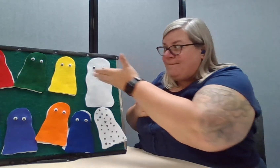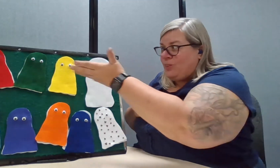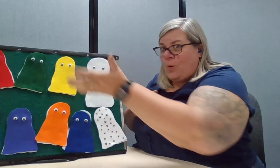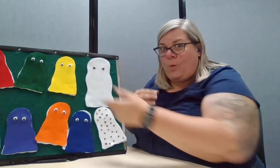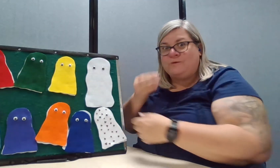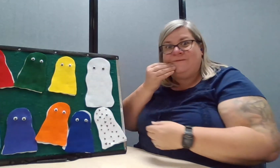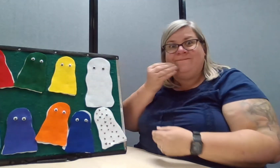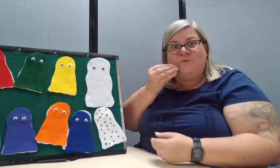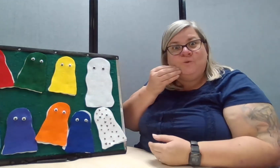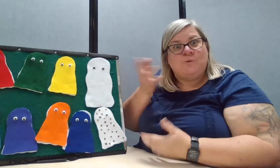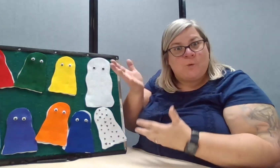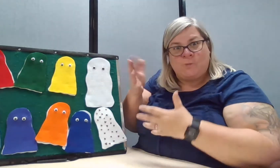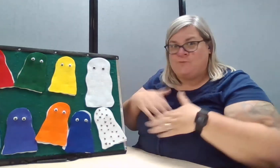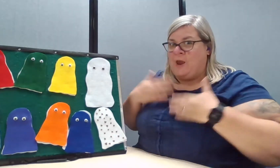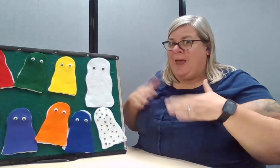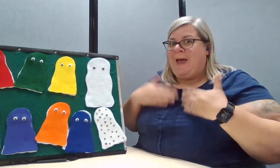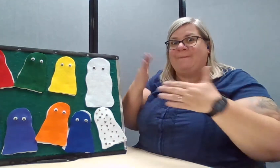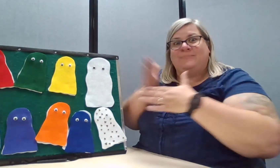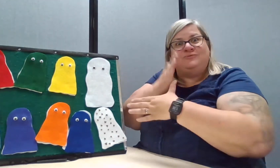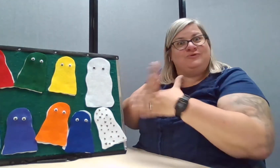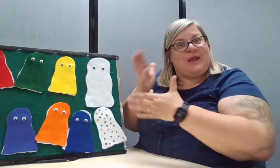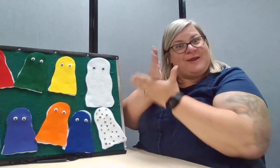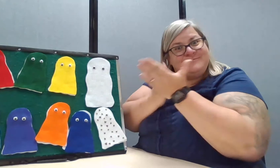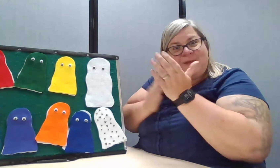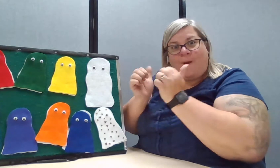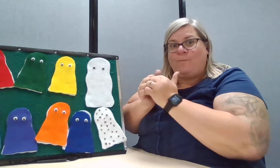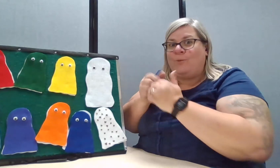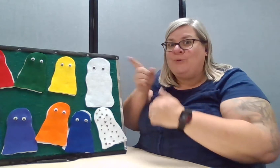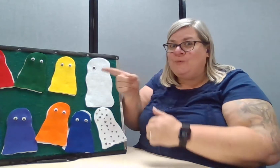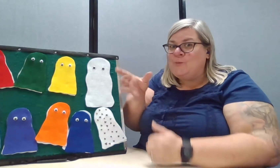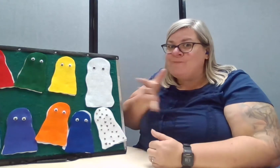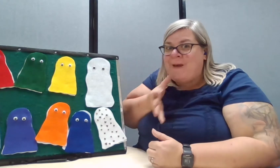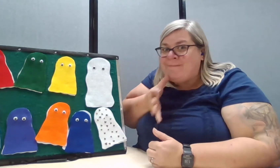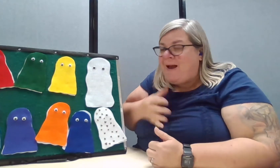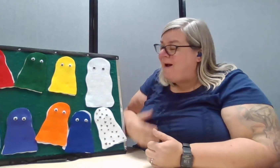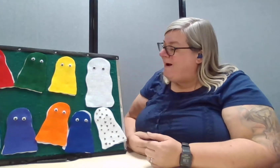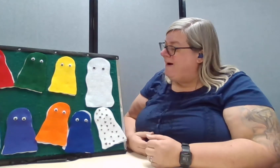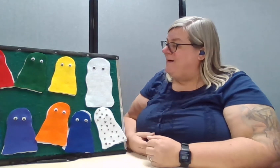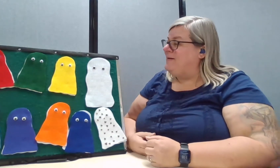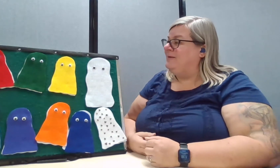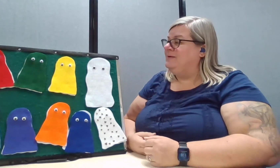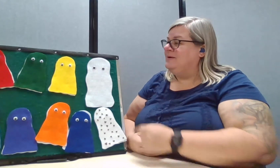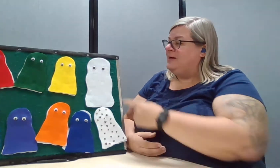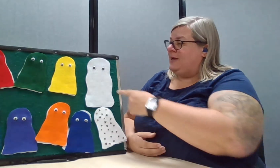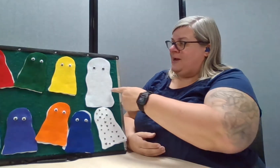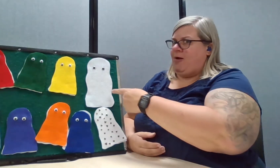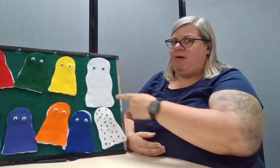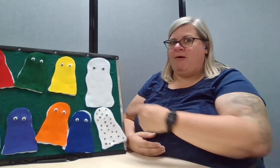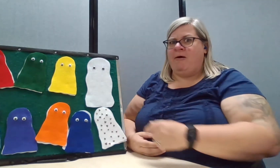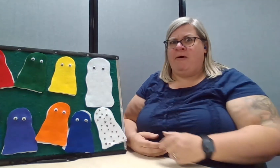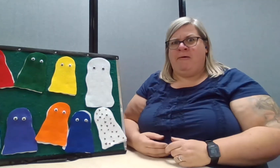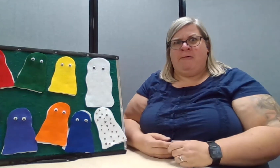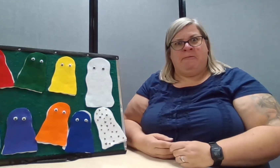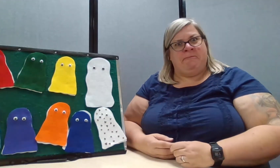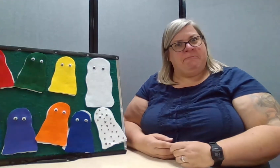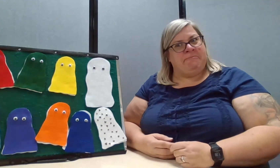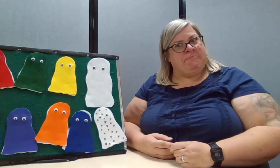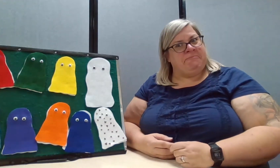So do you want to try some of those foods? I'm sure they'd be happy to share with their mama.